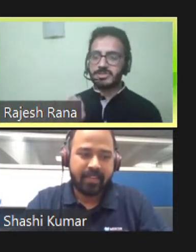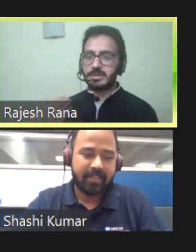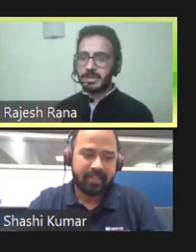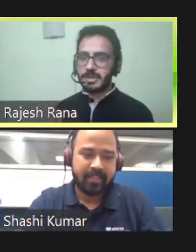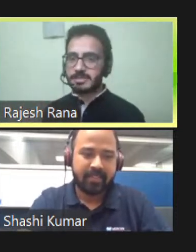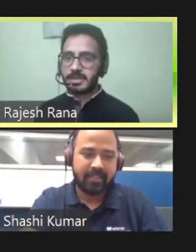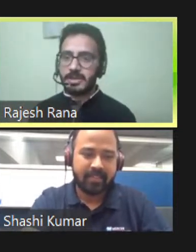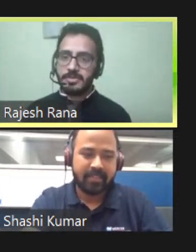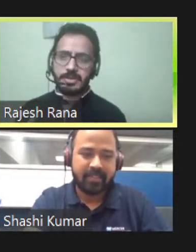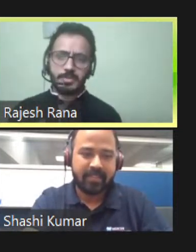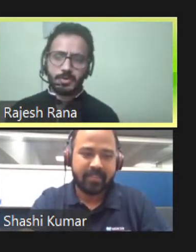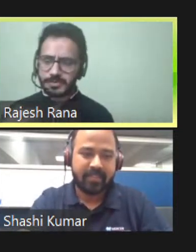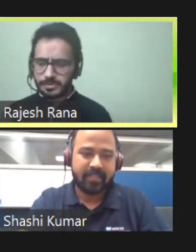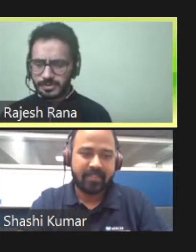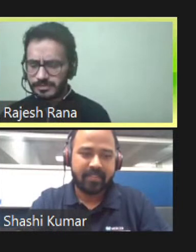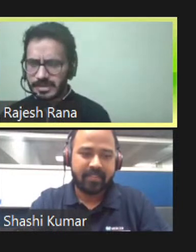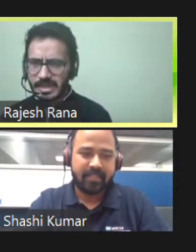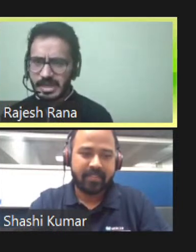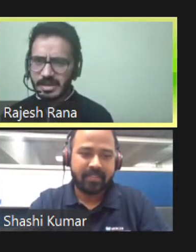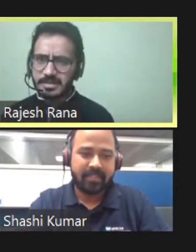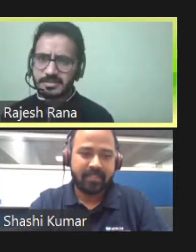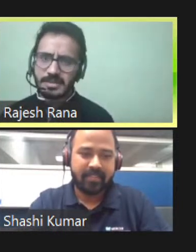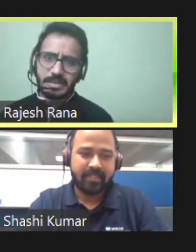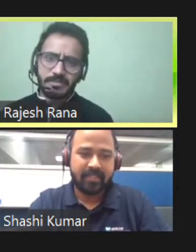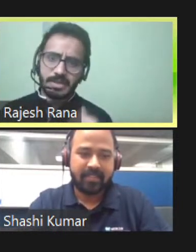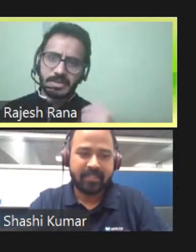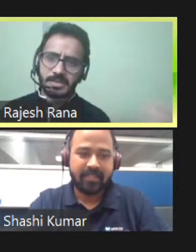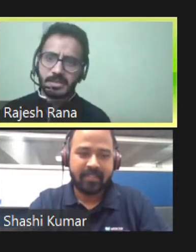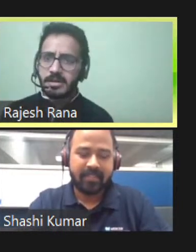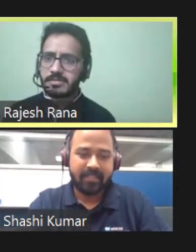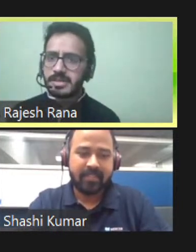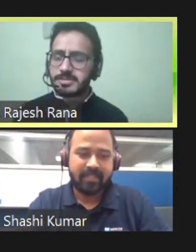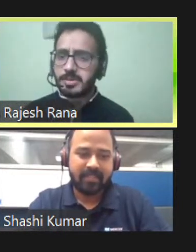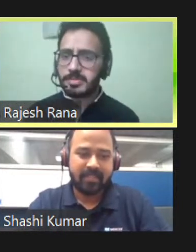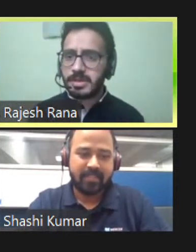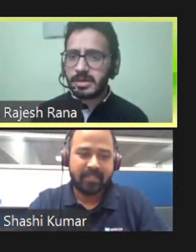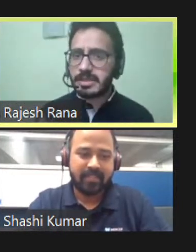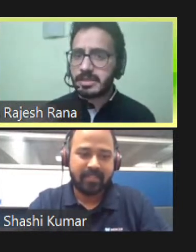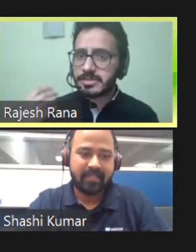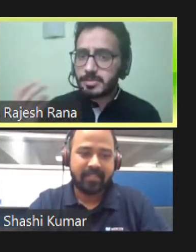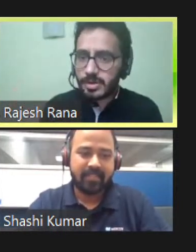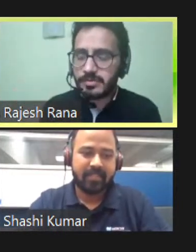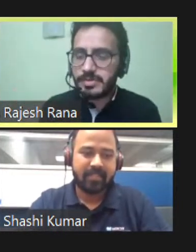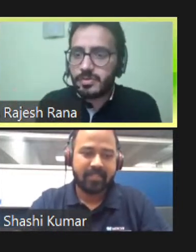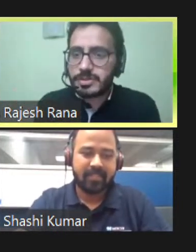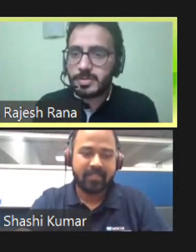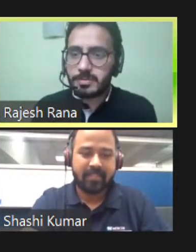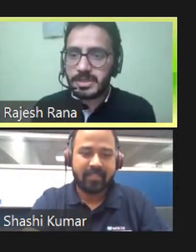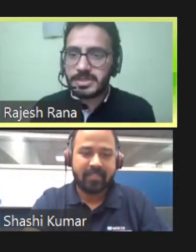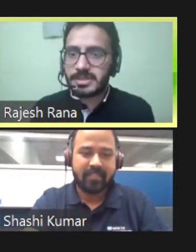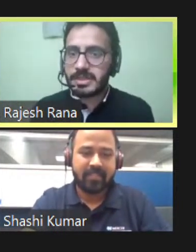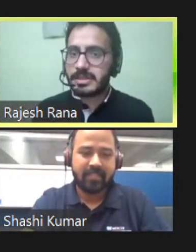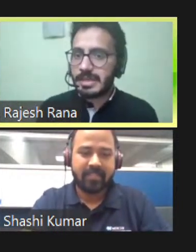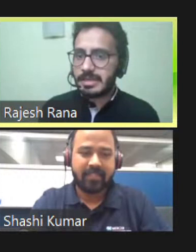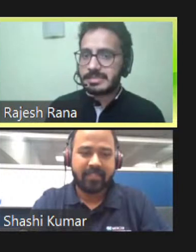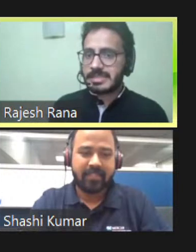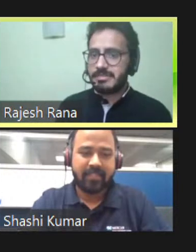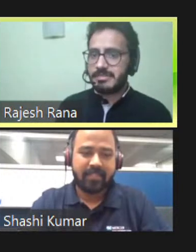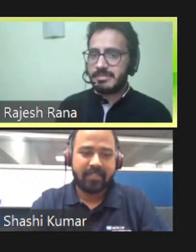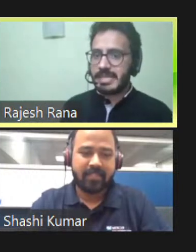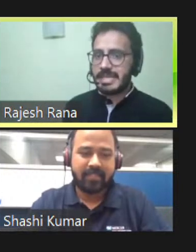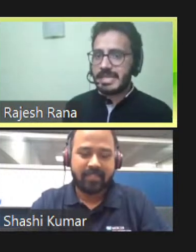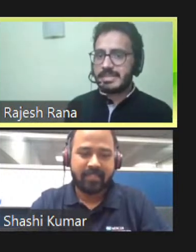time, the journey begins. We move to different eras. Likewise, there is a book which was published. Then